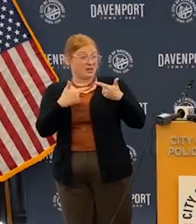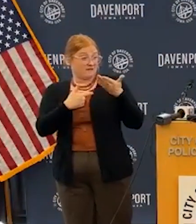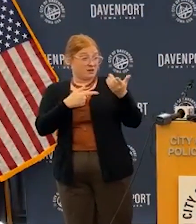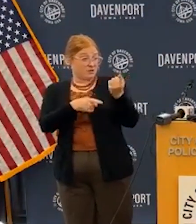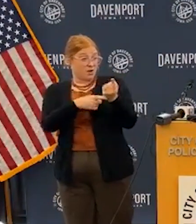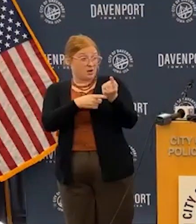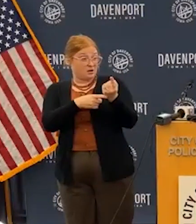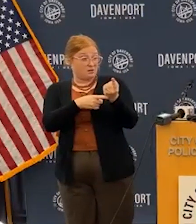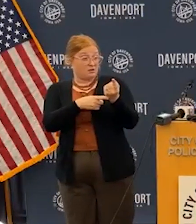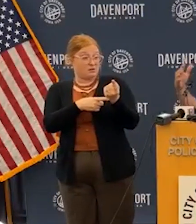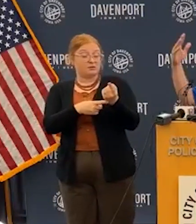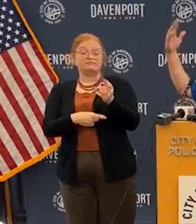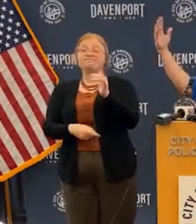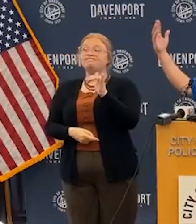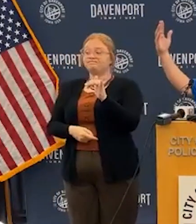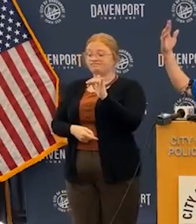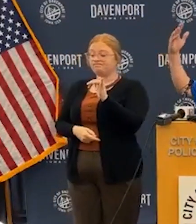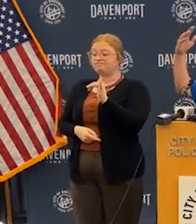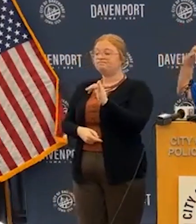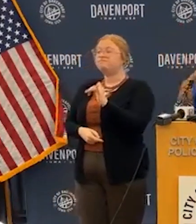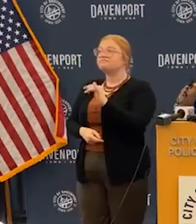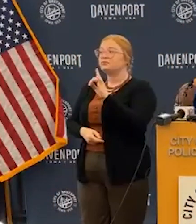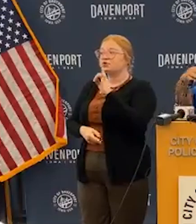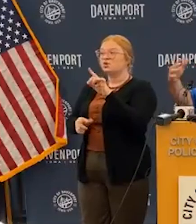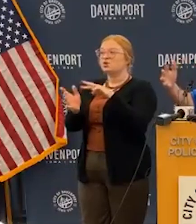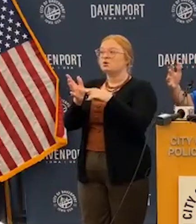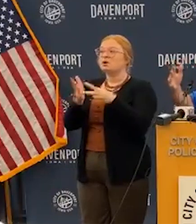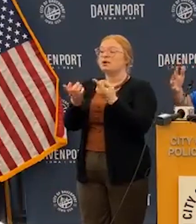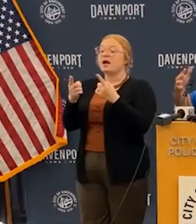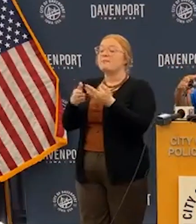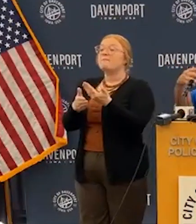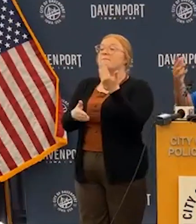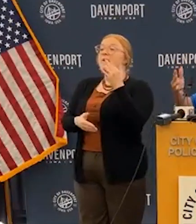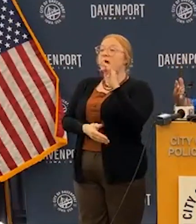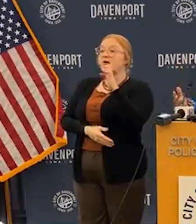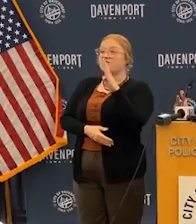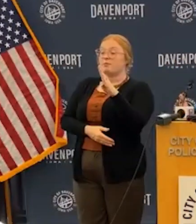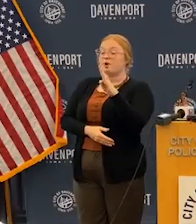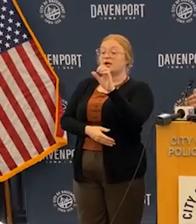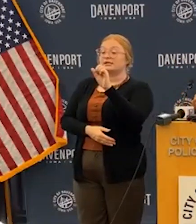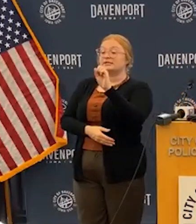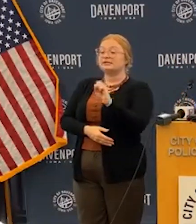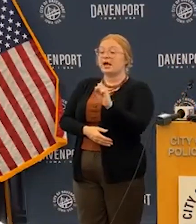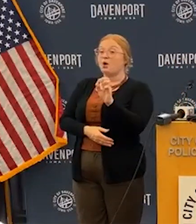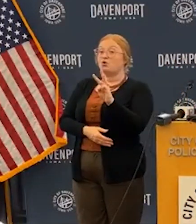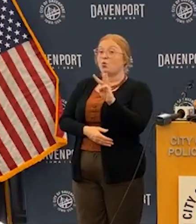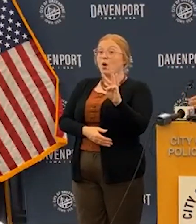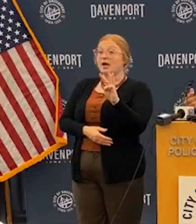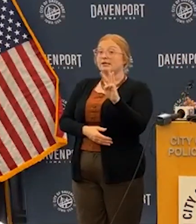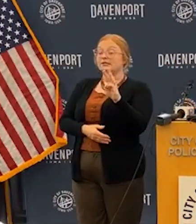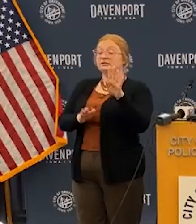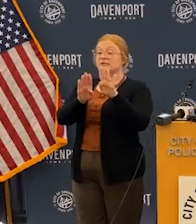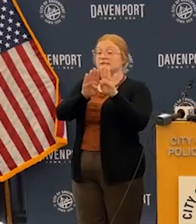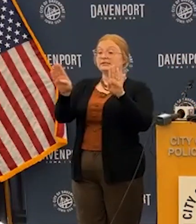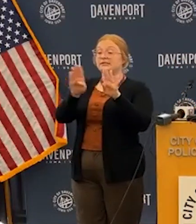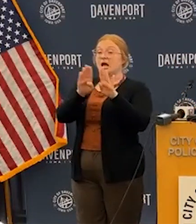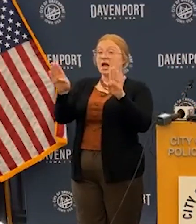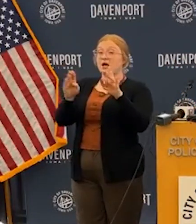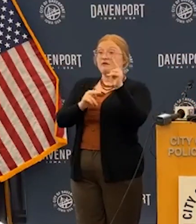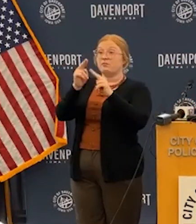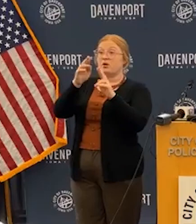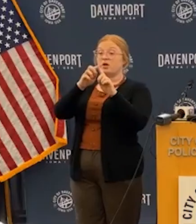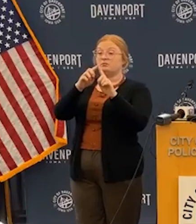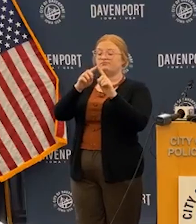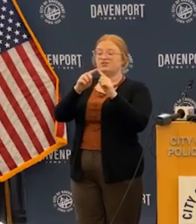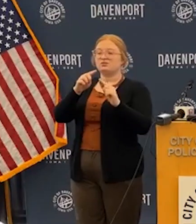some facade brick issues on the southwest side of that building, directly above the gas meter. They had just upgraded